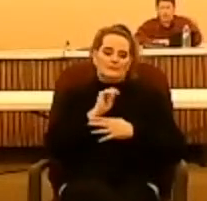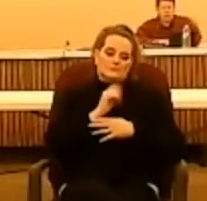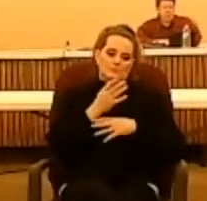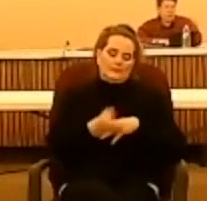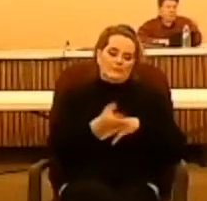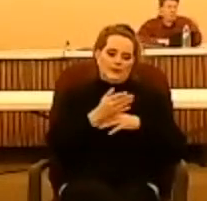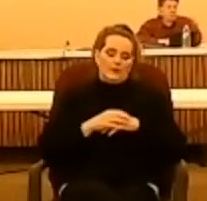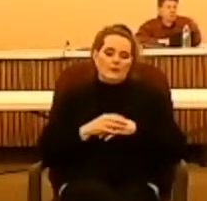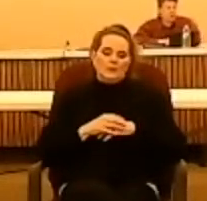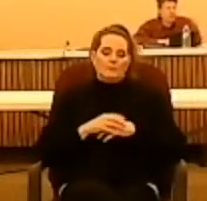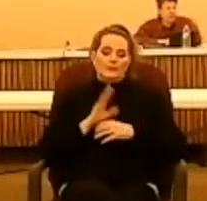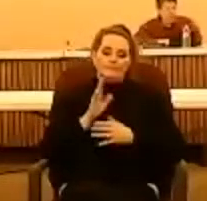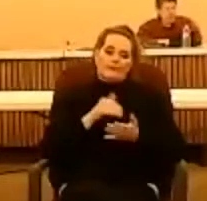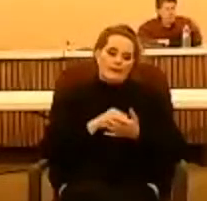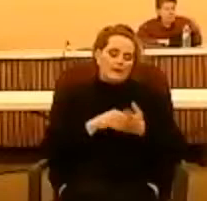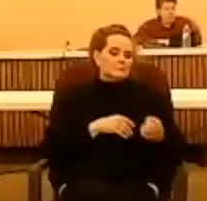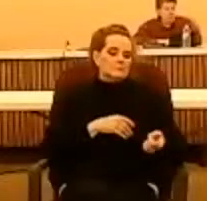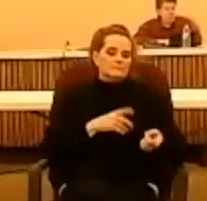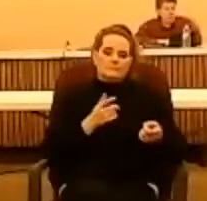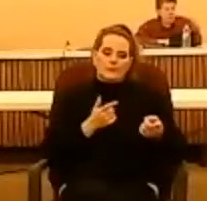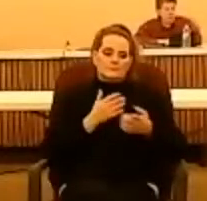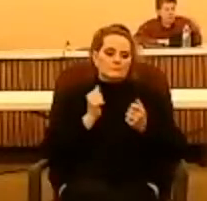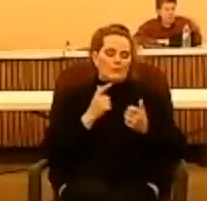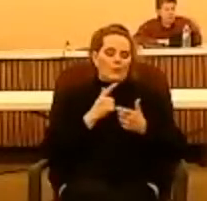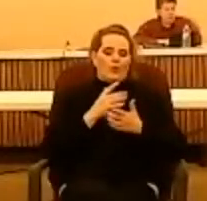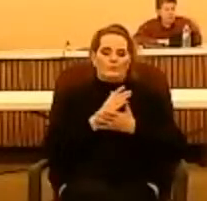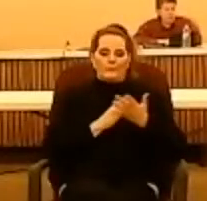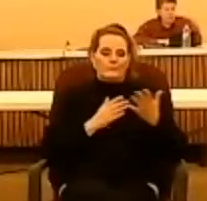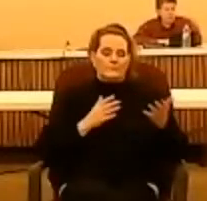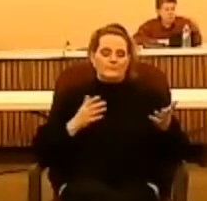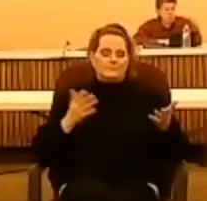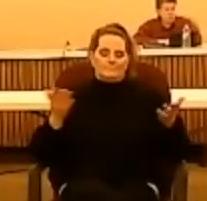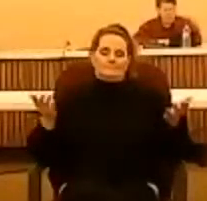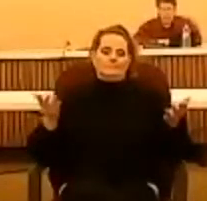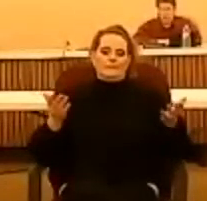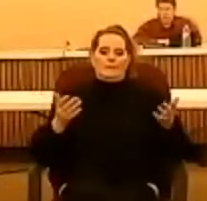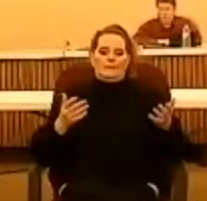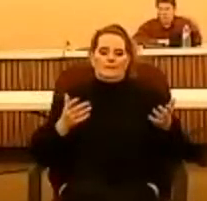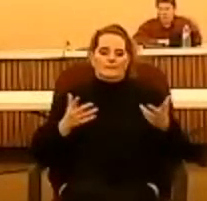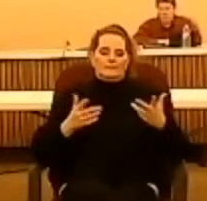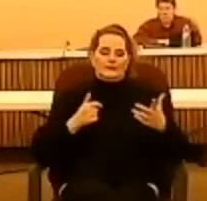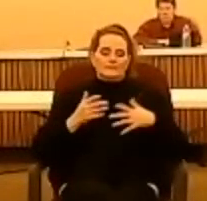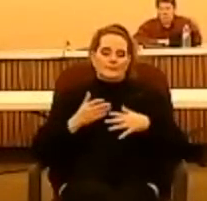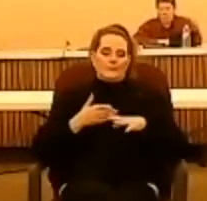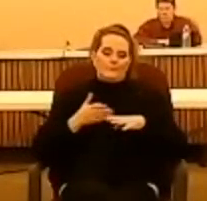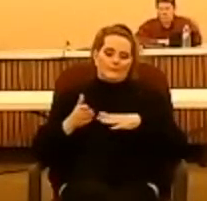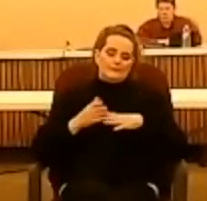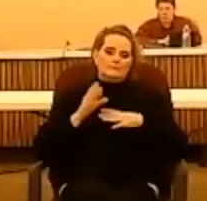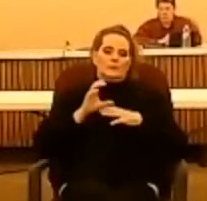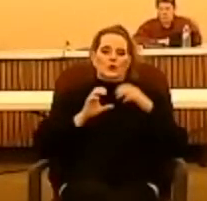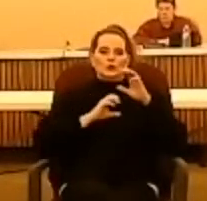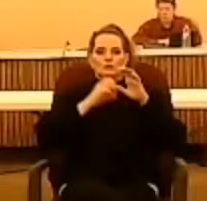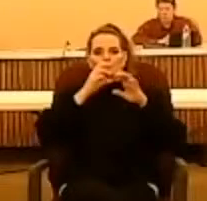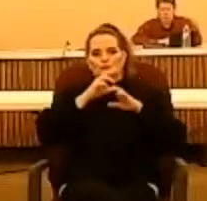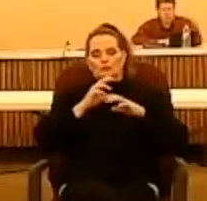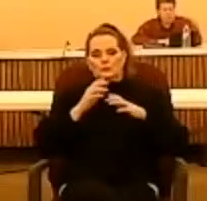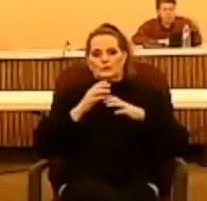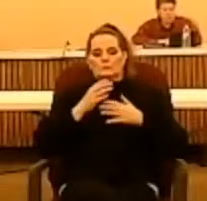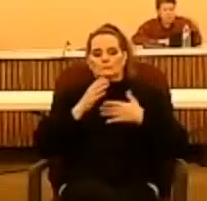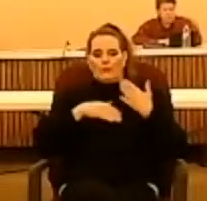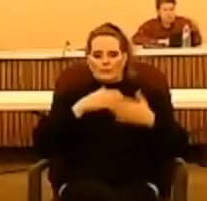but again, they're going to be doing that all as part of their main construction process, so that won't be an issue.